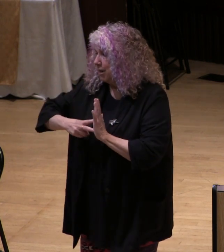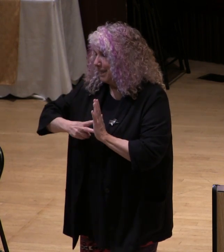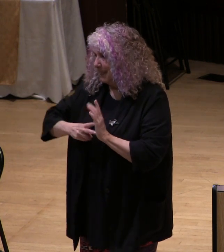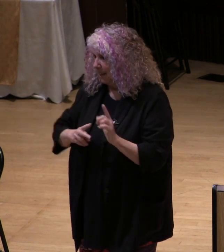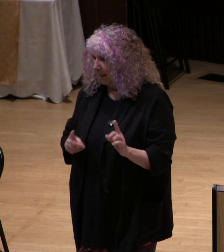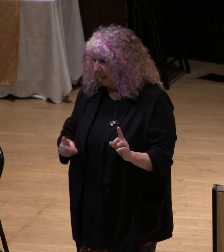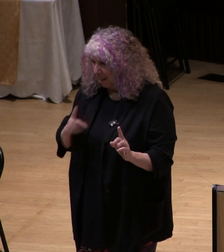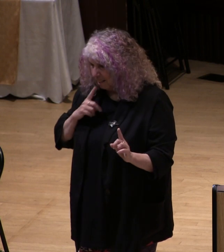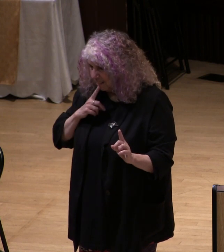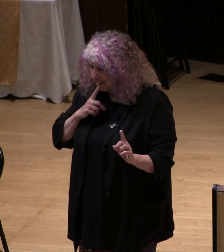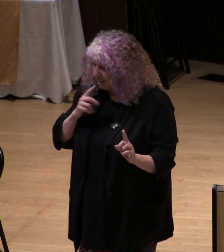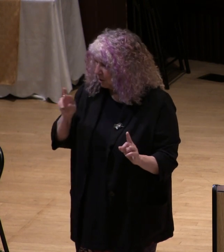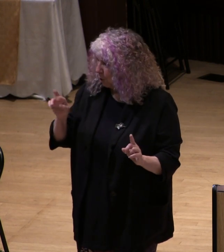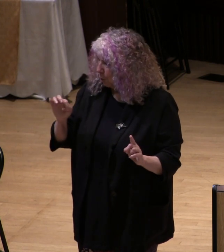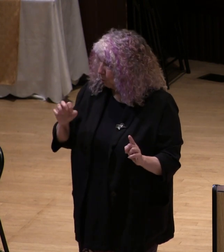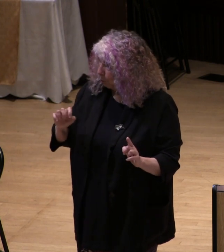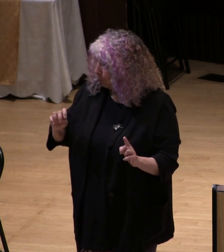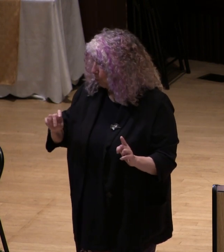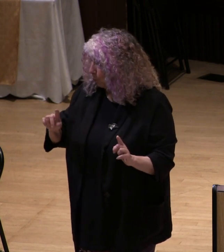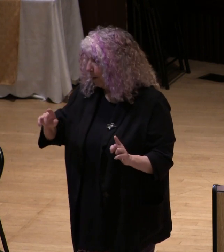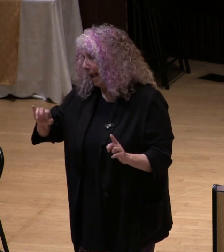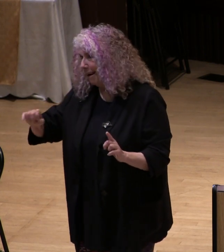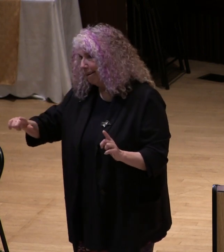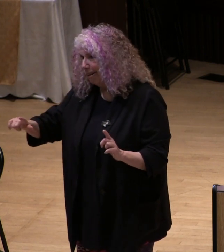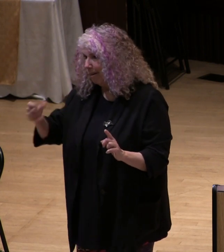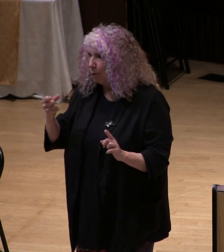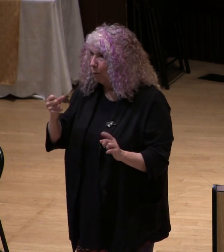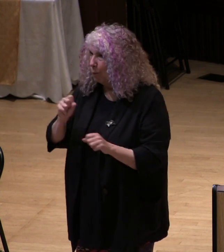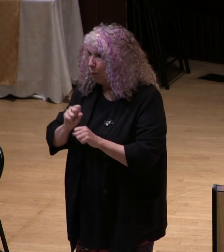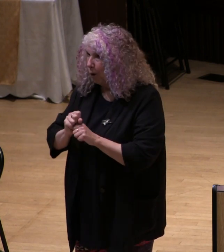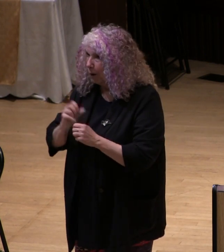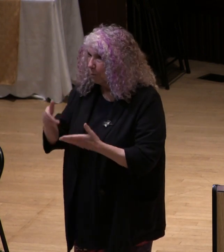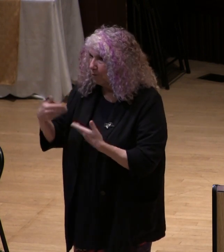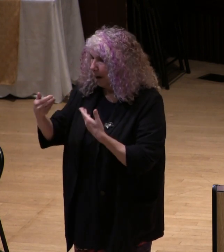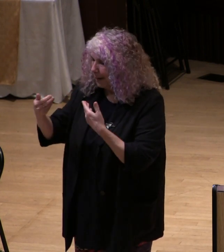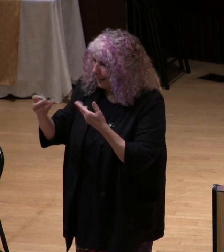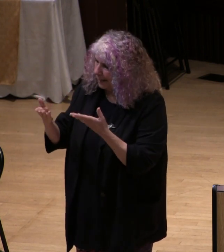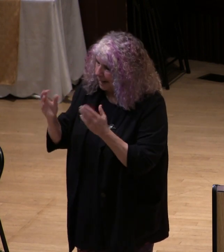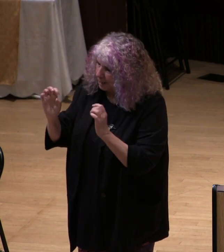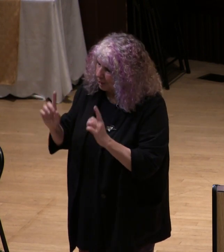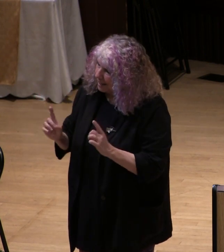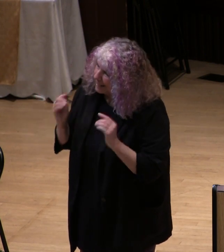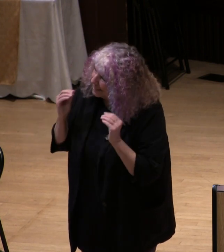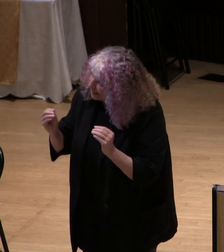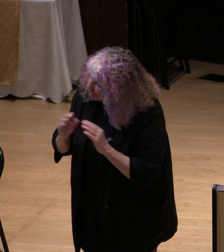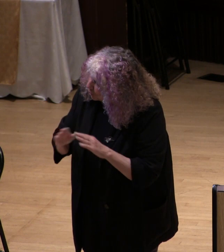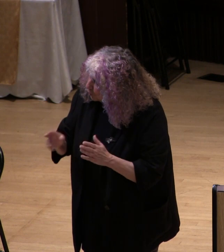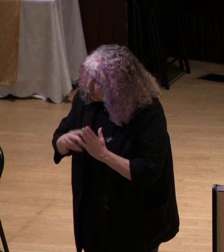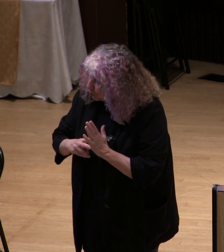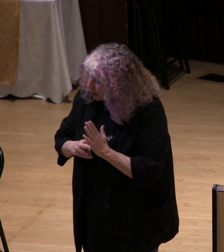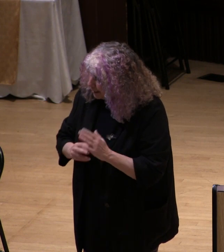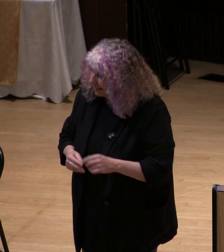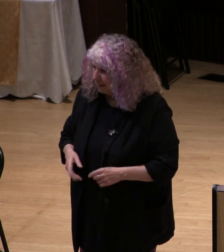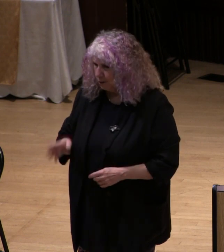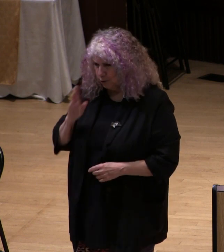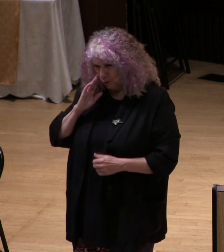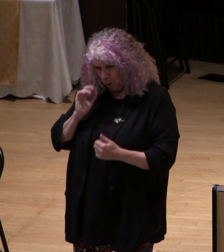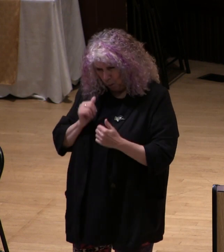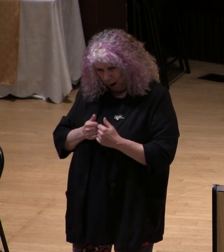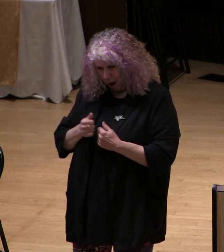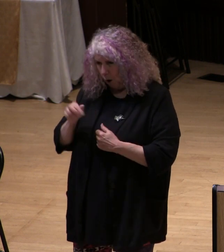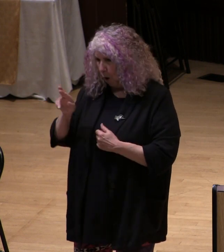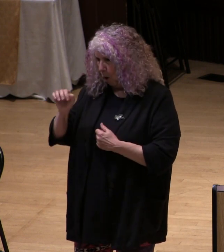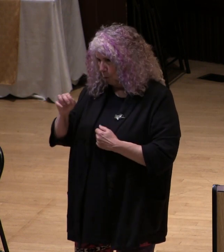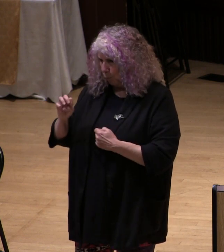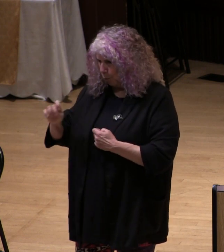is radical work, providing an education, teaching children to read. Do you know how